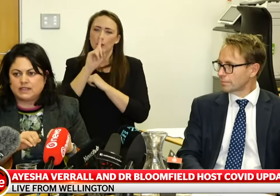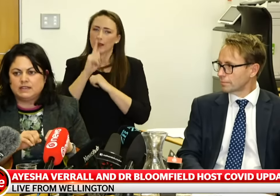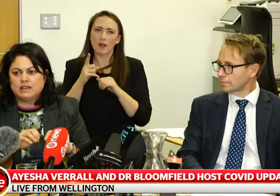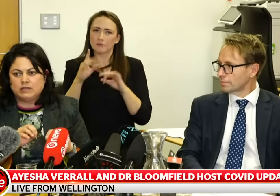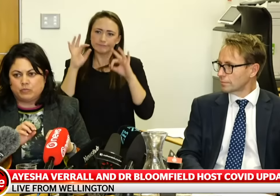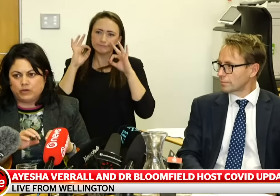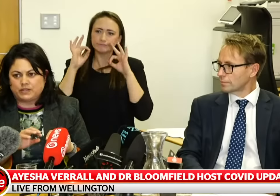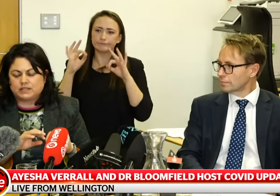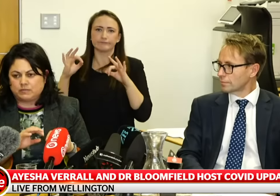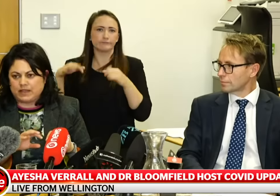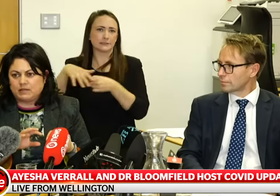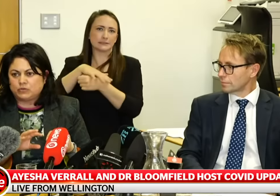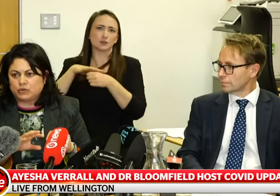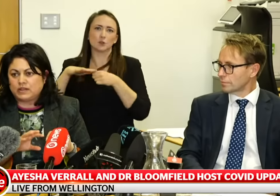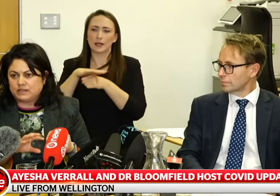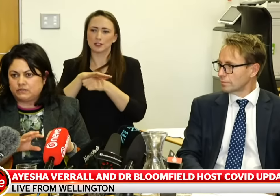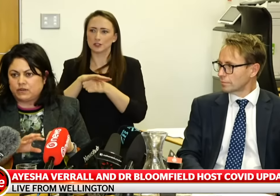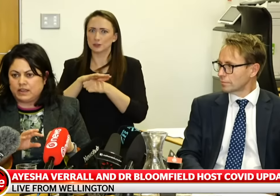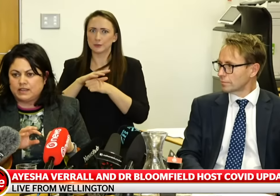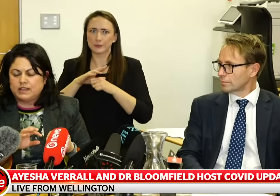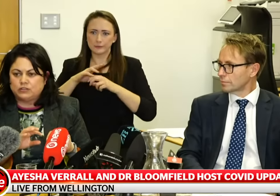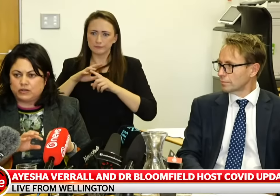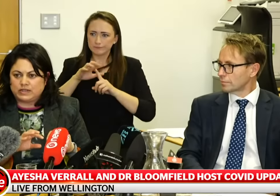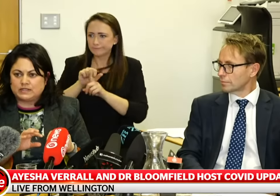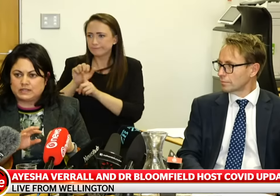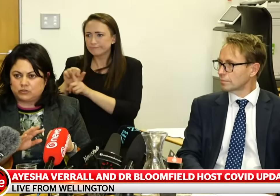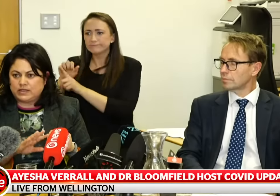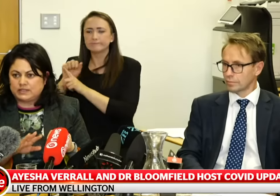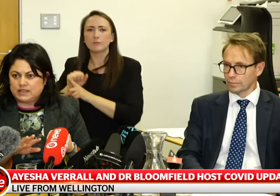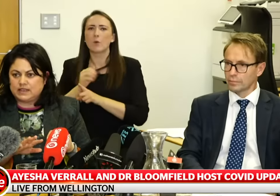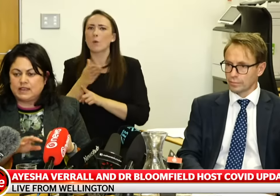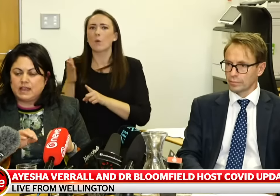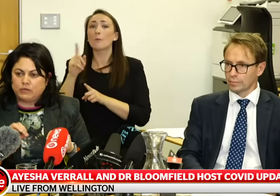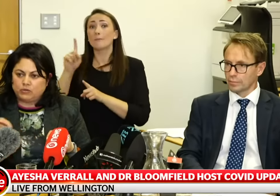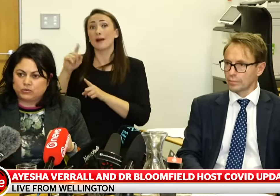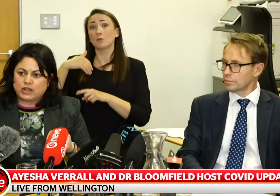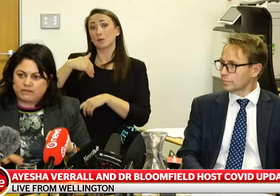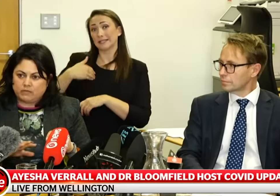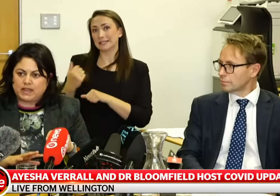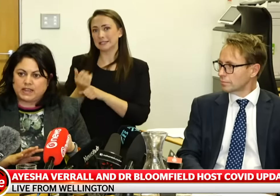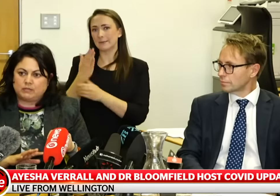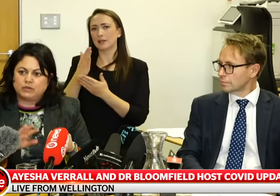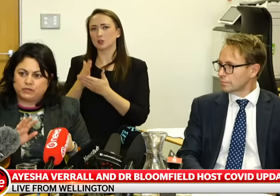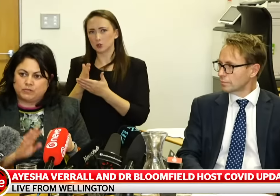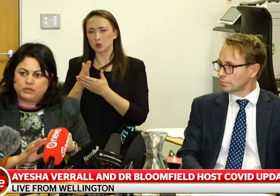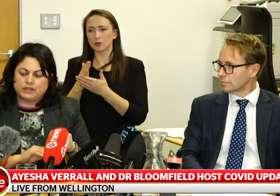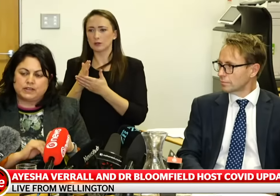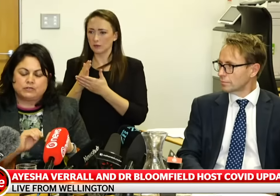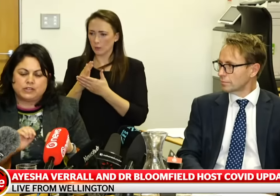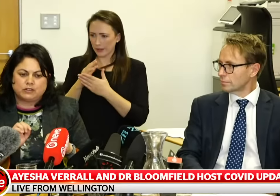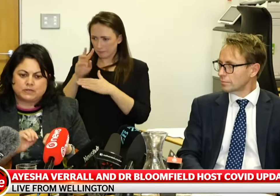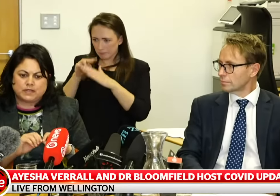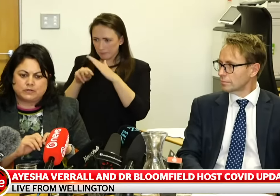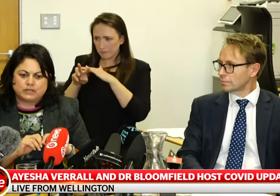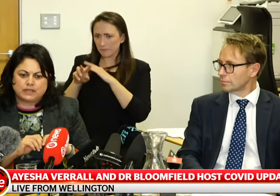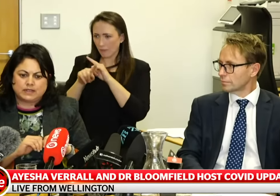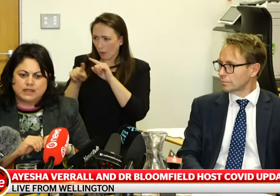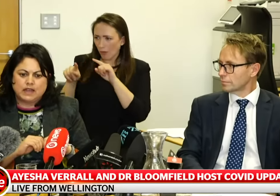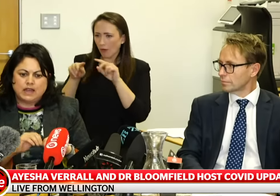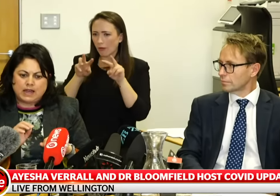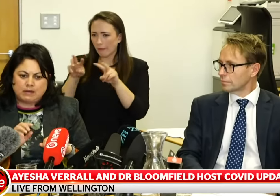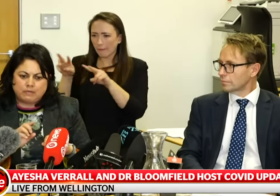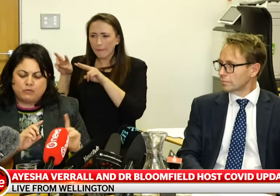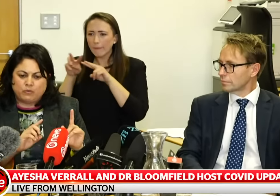that setting. The point is to be able to identify trends there, and we also have the backup of community whole genome